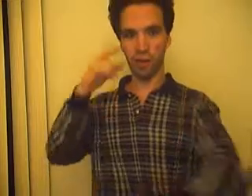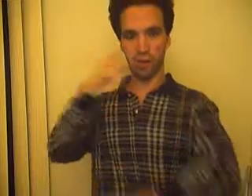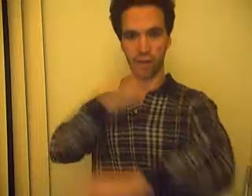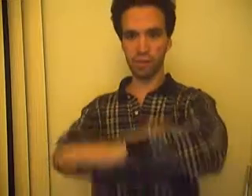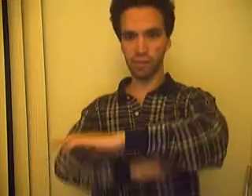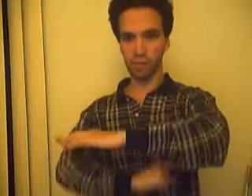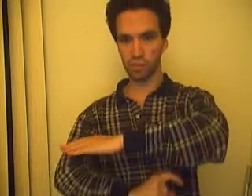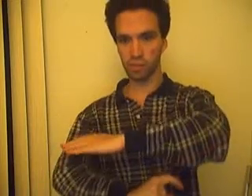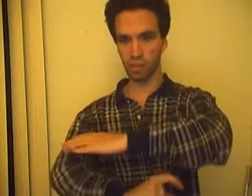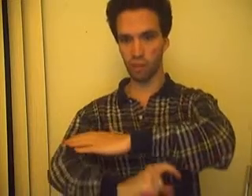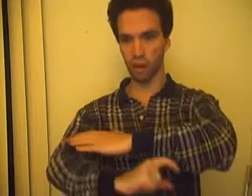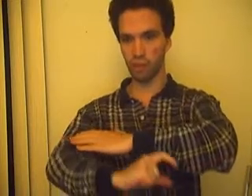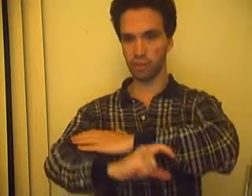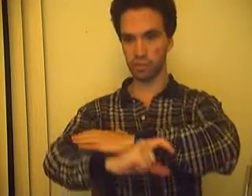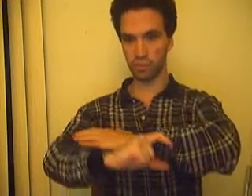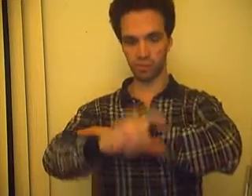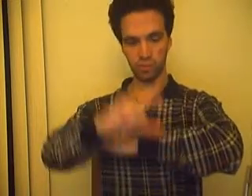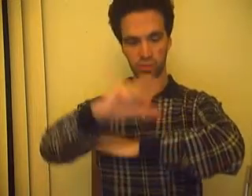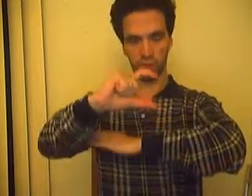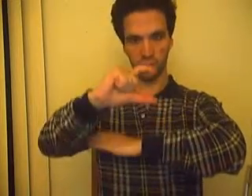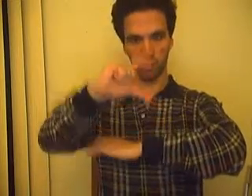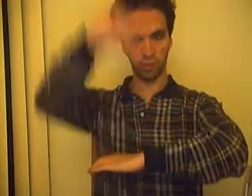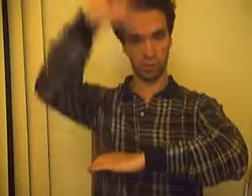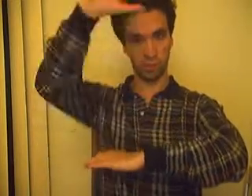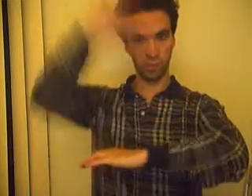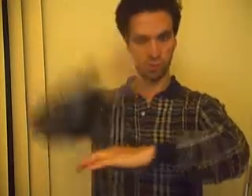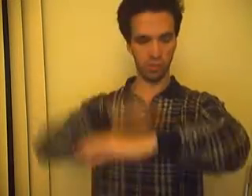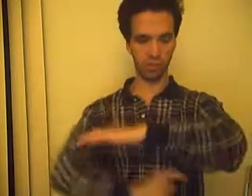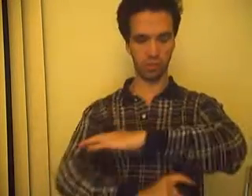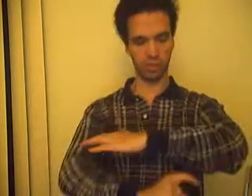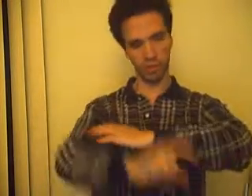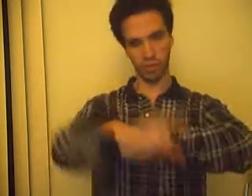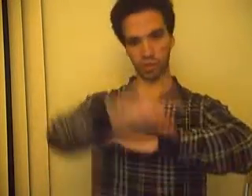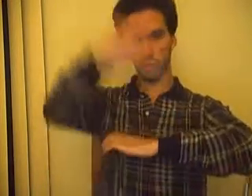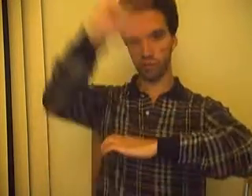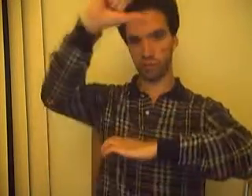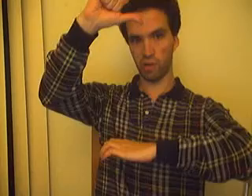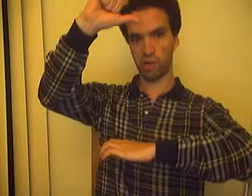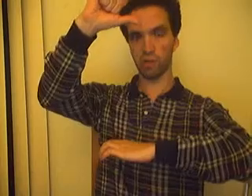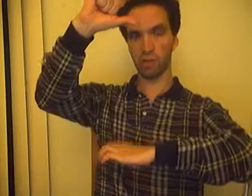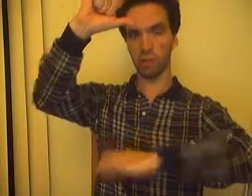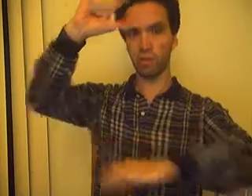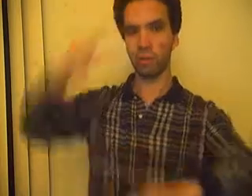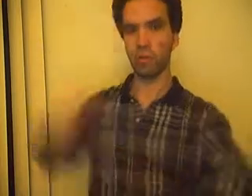And this is sunrise. This is the standard sign for sunrise.